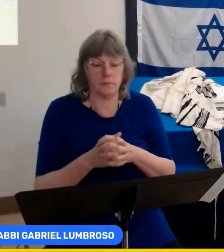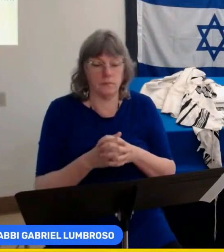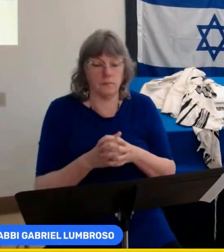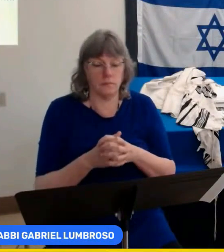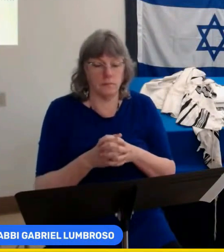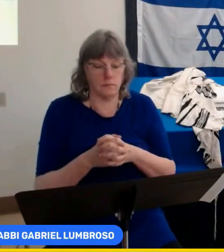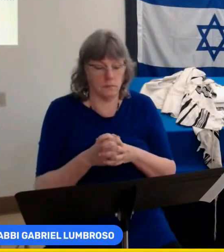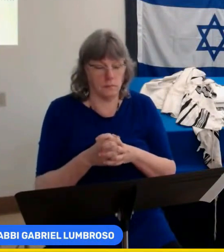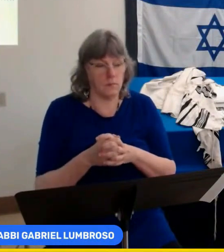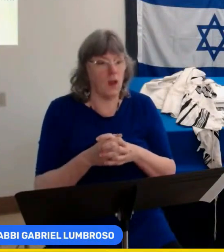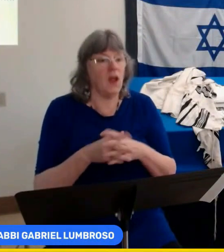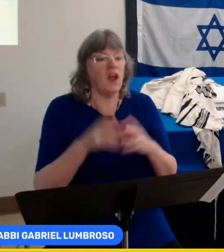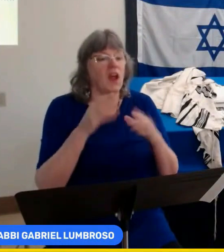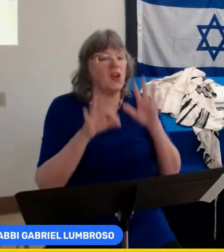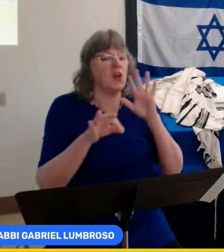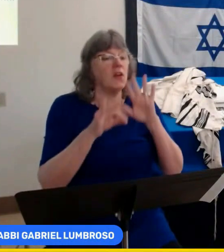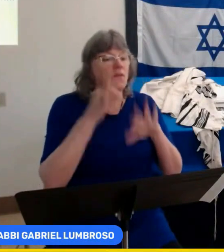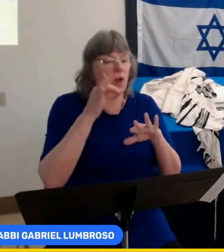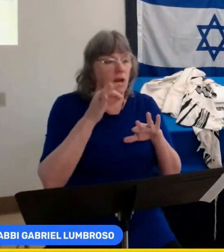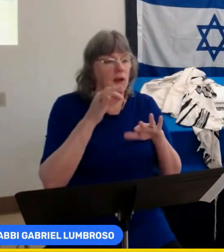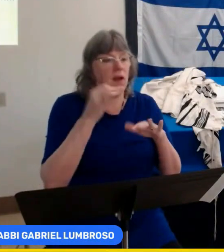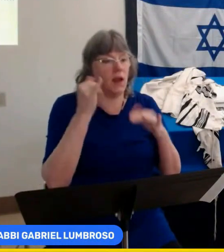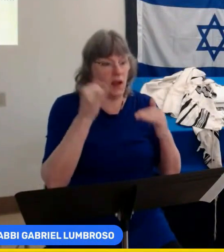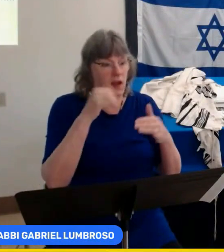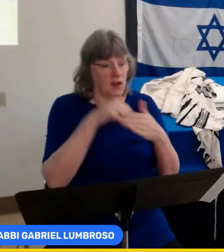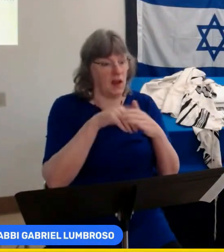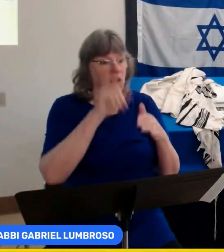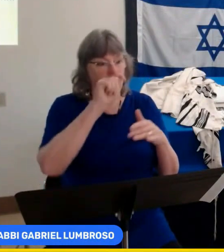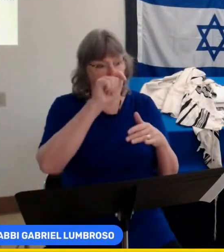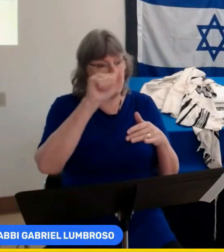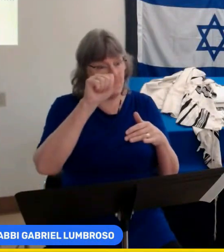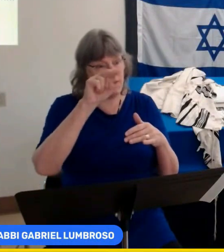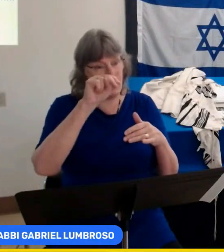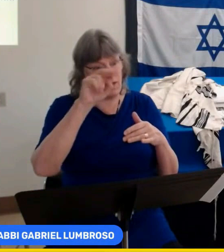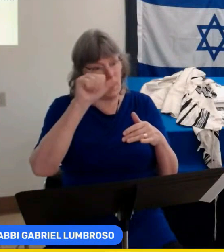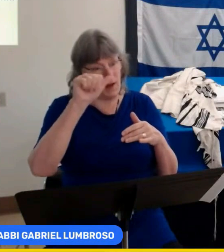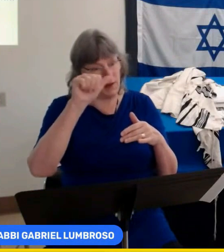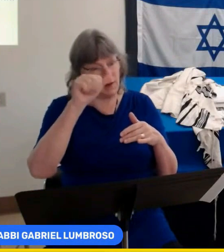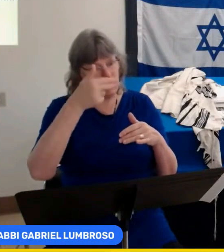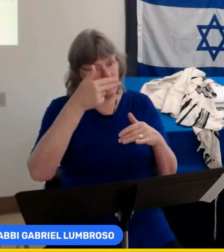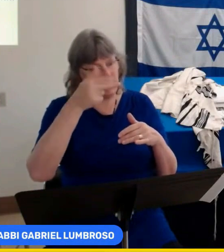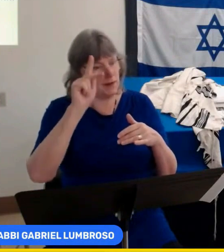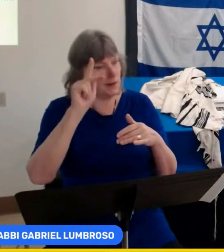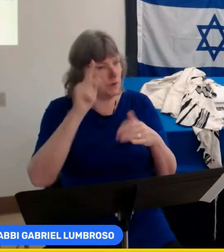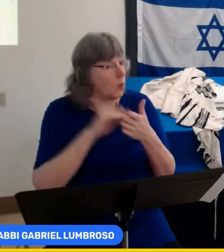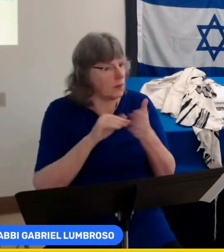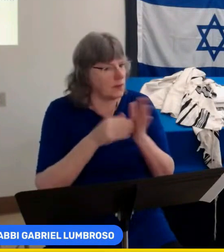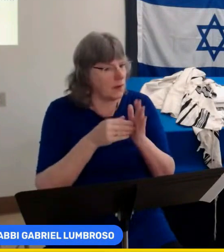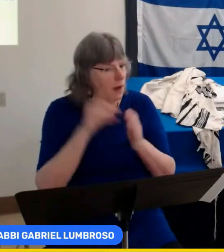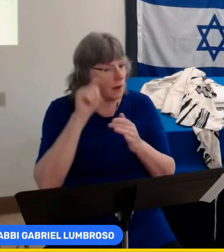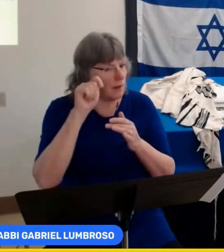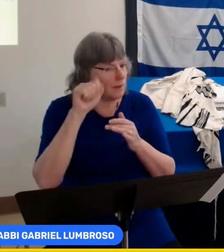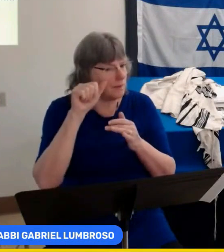also in the Tanakh, and I'll send a link to a little video, and if I forget, please somebody remind me.